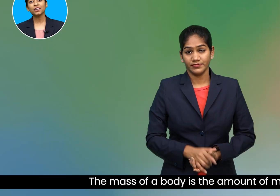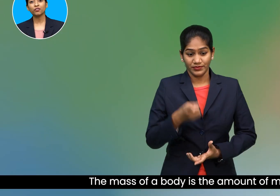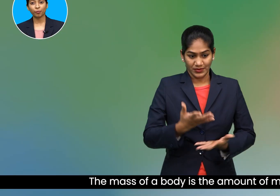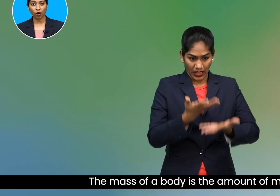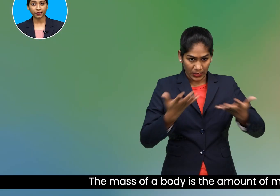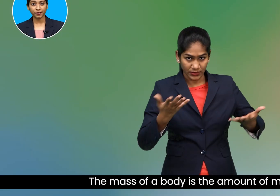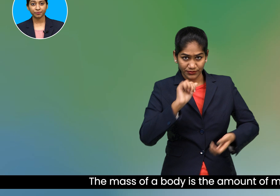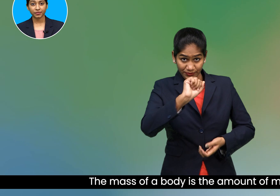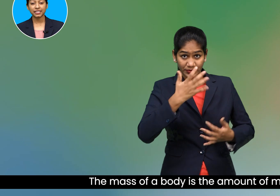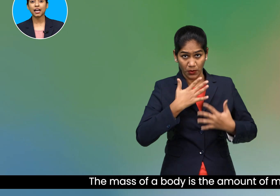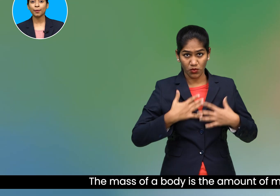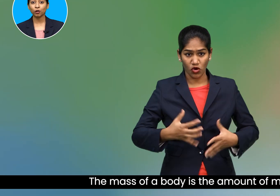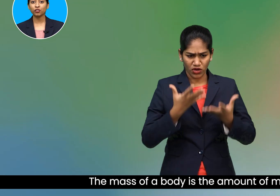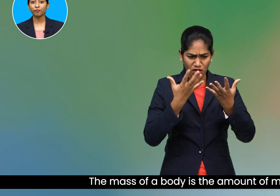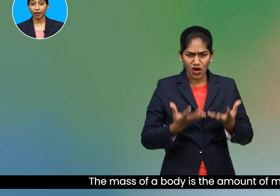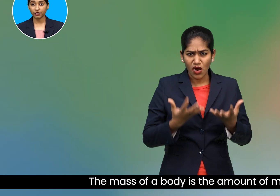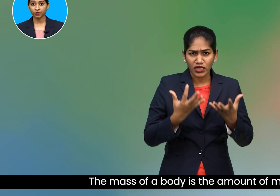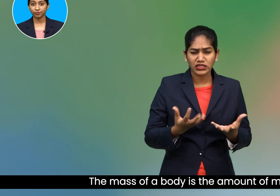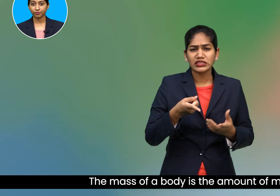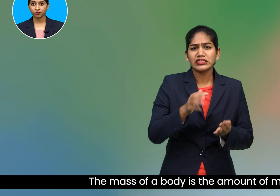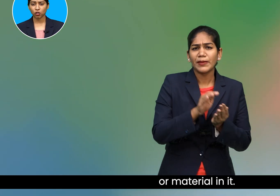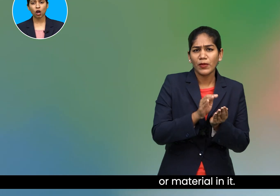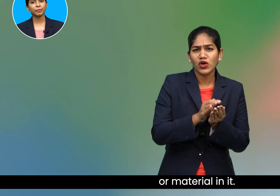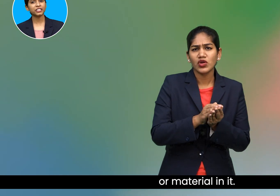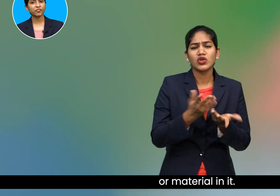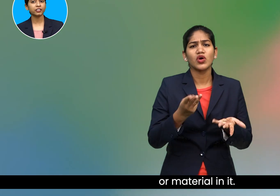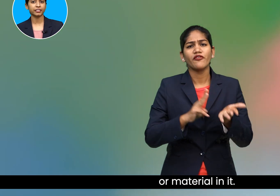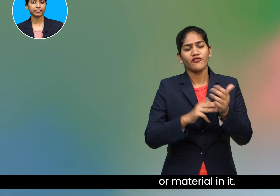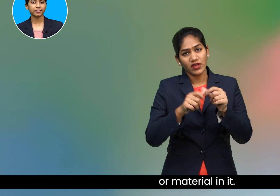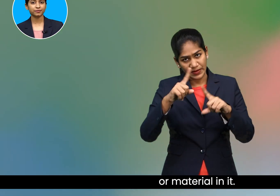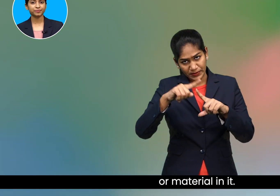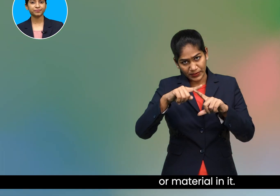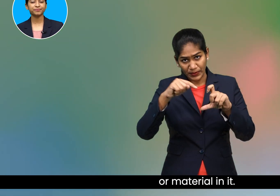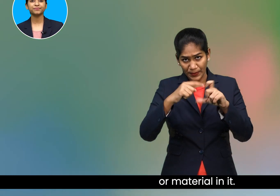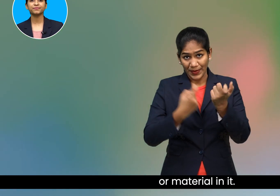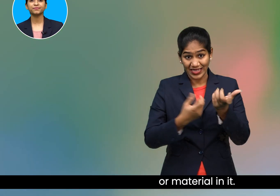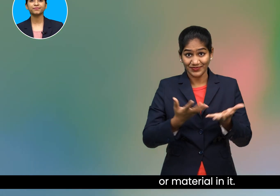The mass of a body is the amount of matter or material in it.